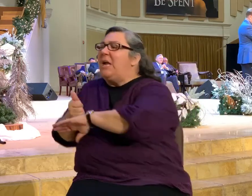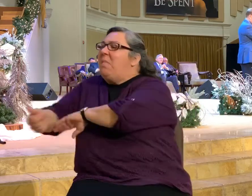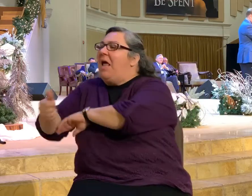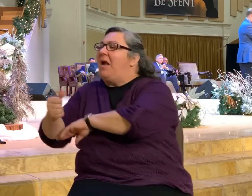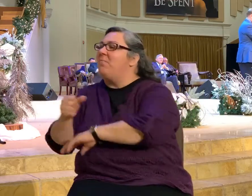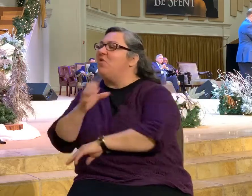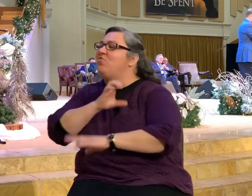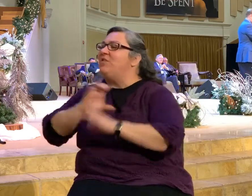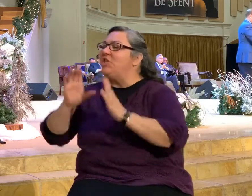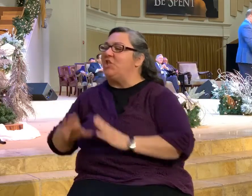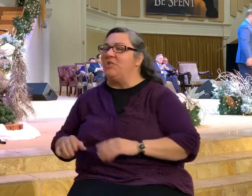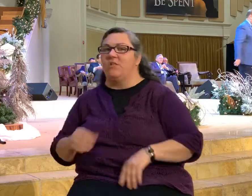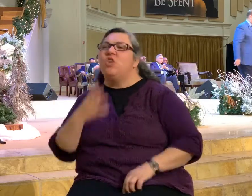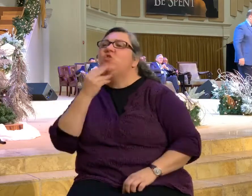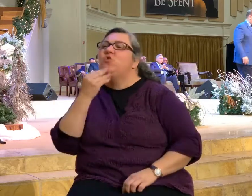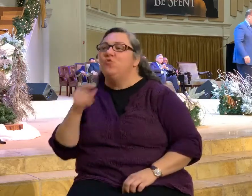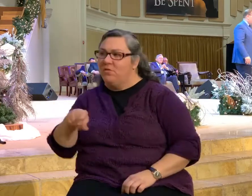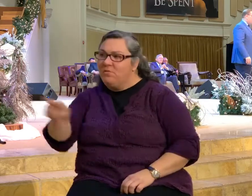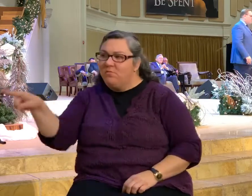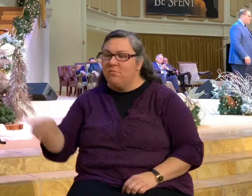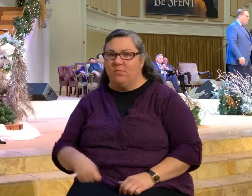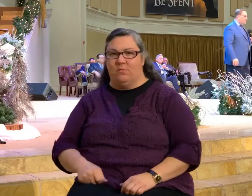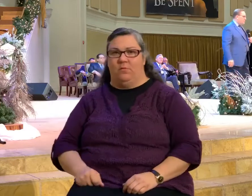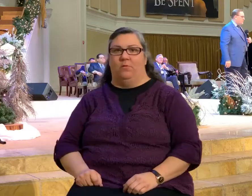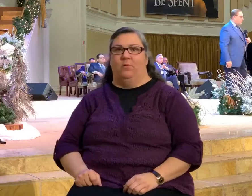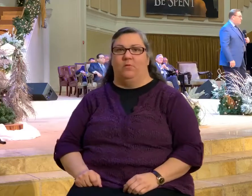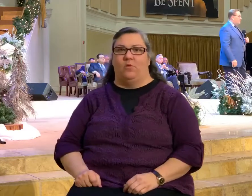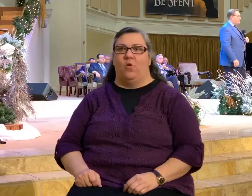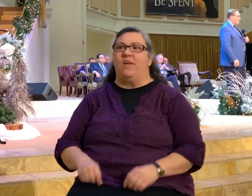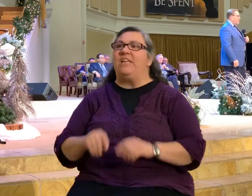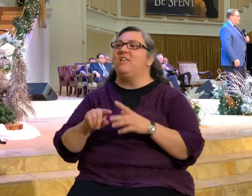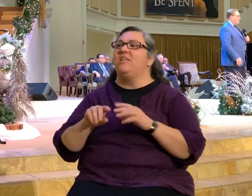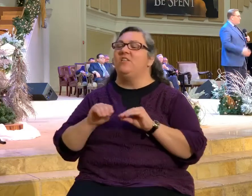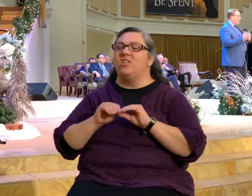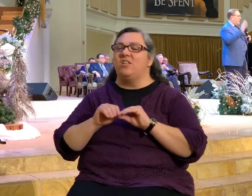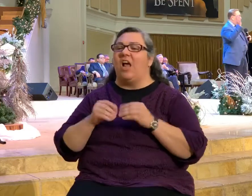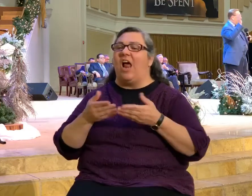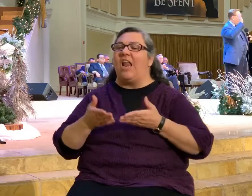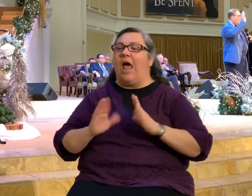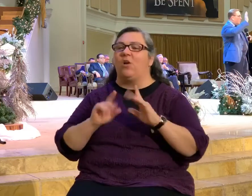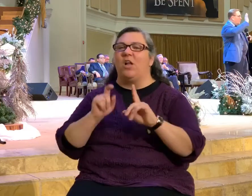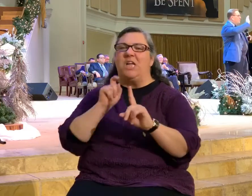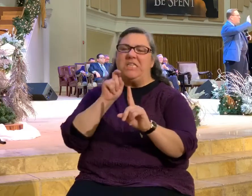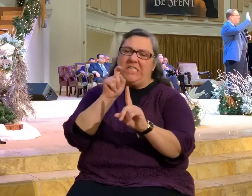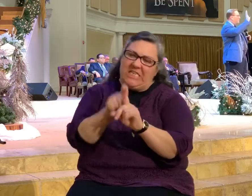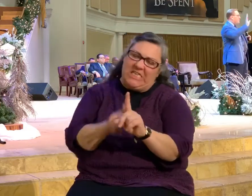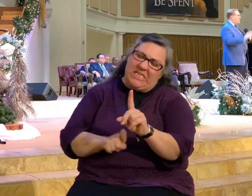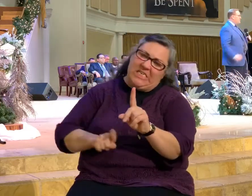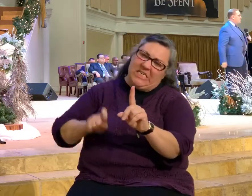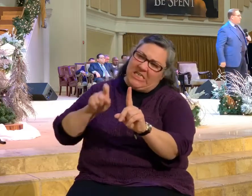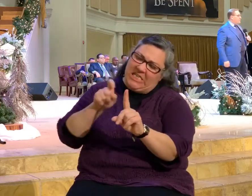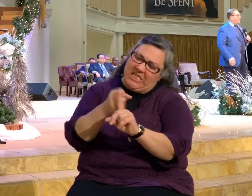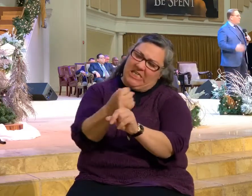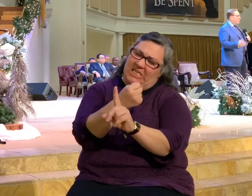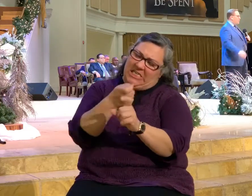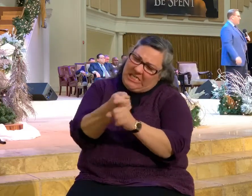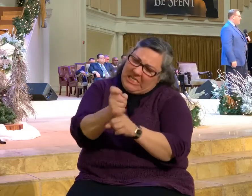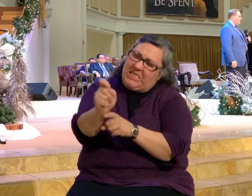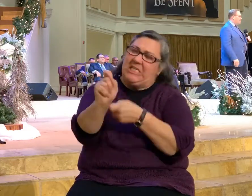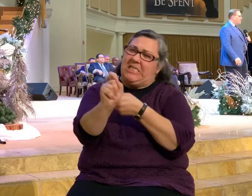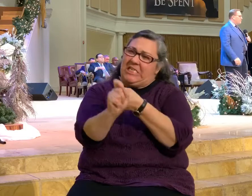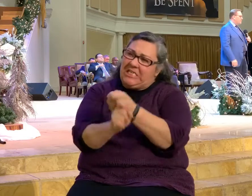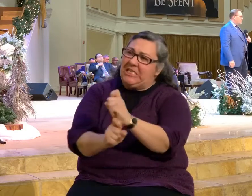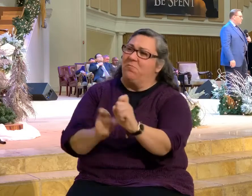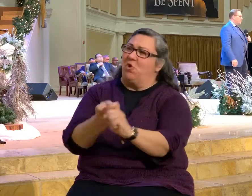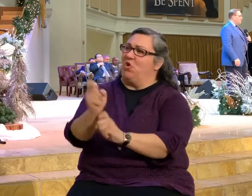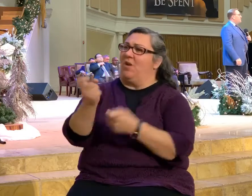over. He began to unleash persecution and in spite of what your professors tell you, go to Rome, they